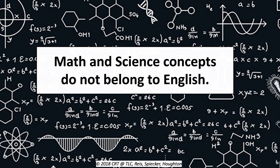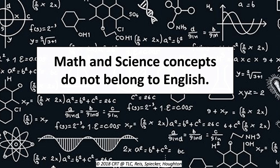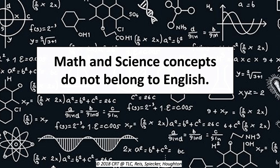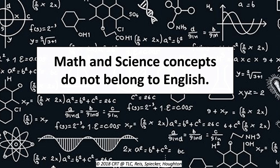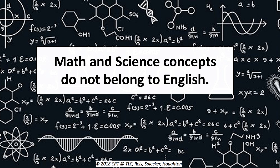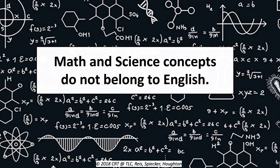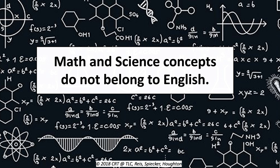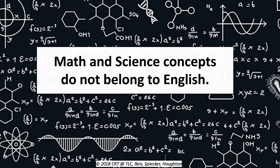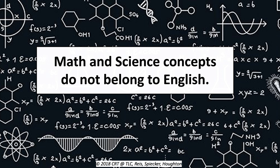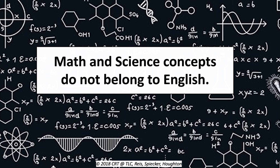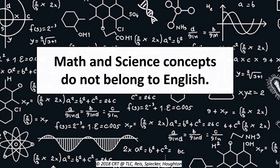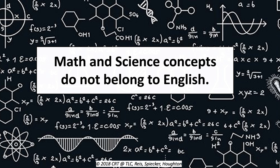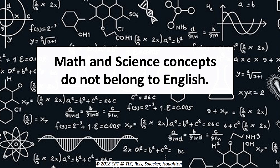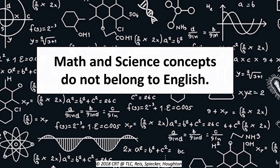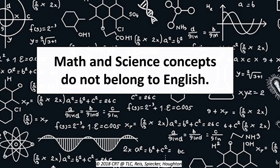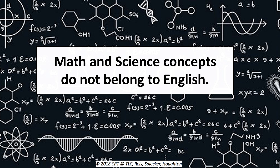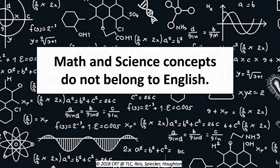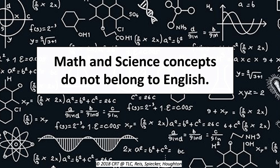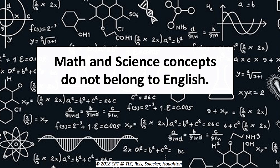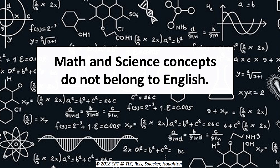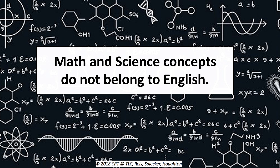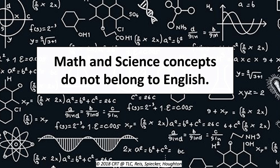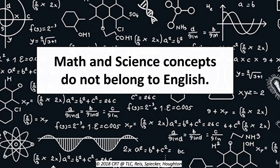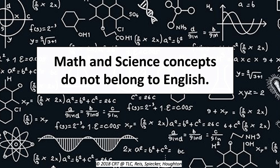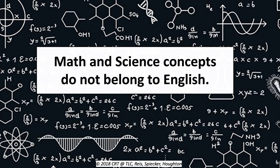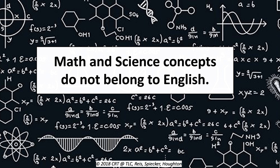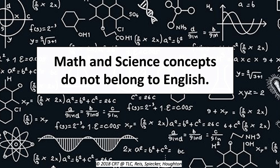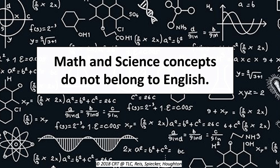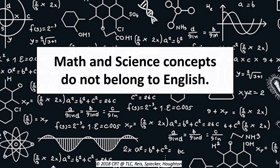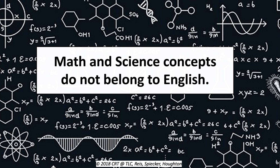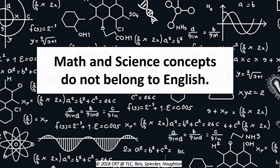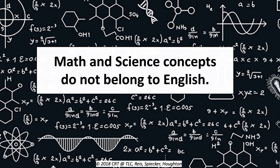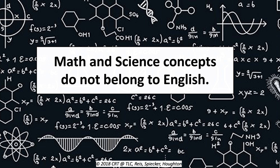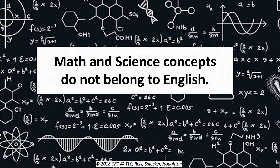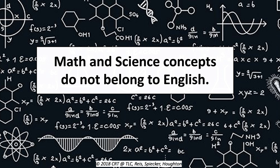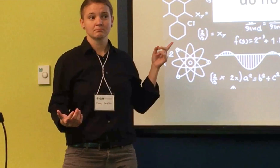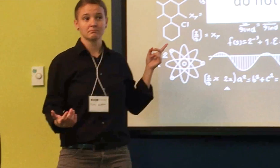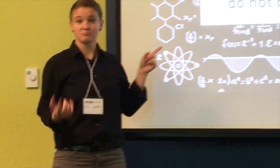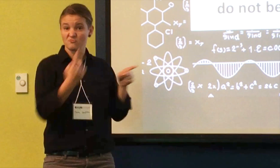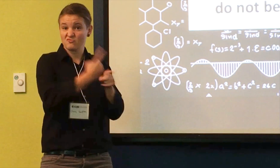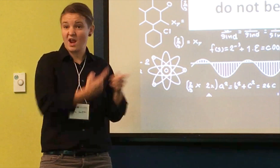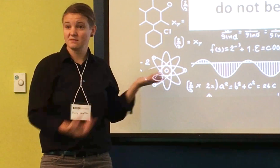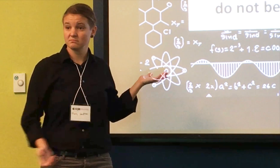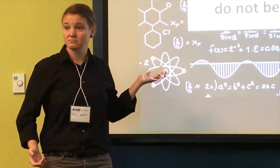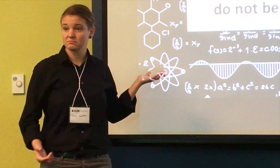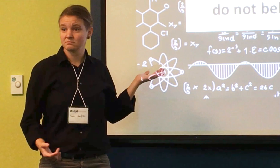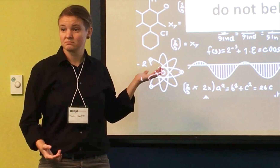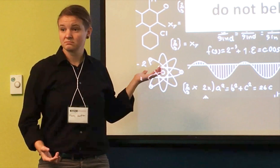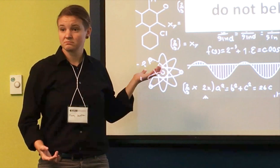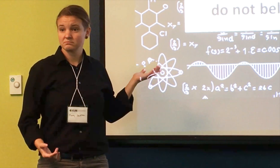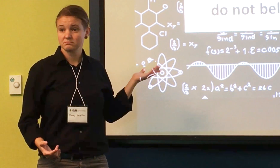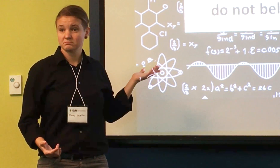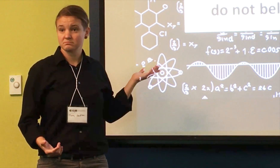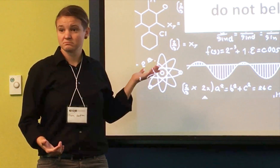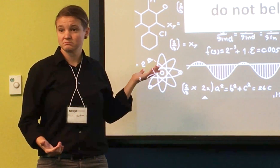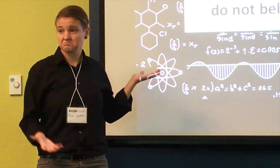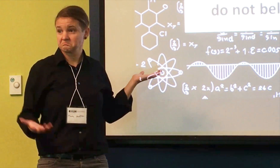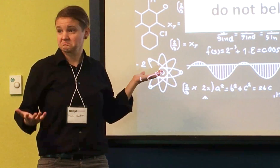Math and science concepts don't belong to any particular language, right? This is true, I think, yes? Can you agree that math and science concepts